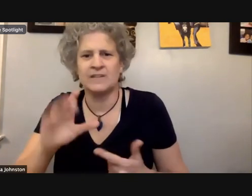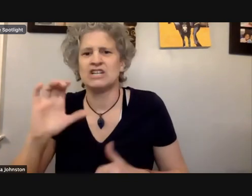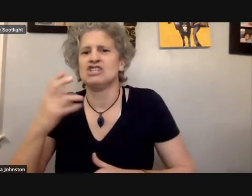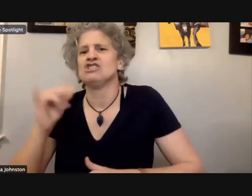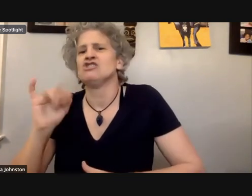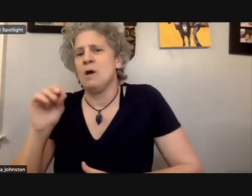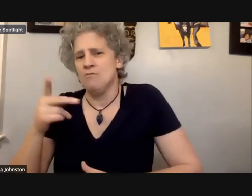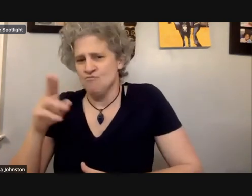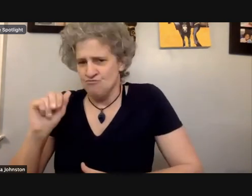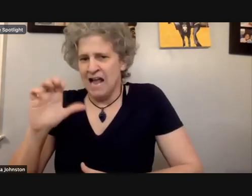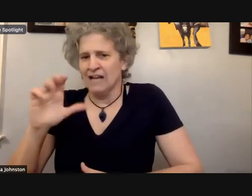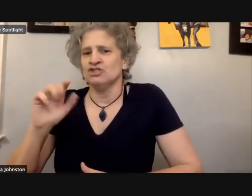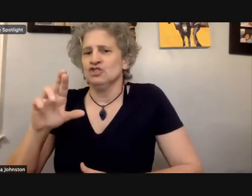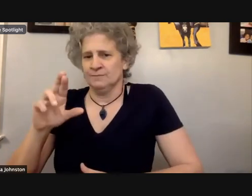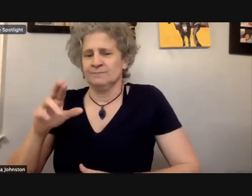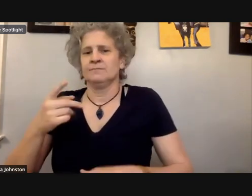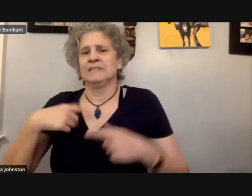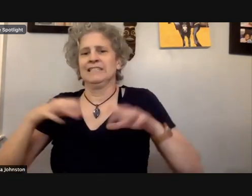fine.